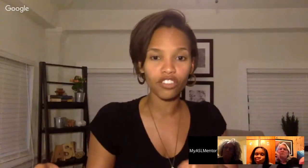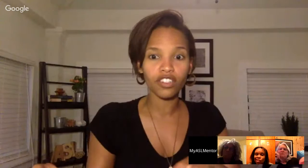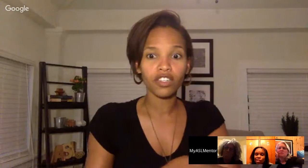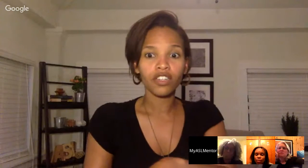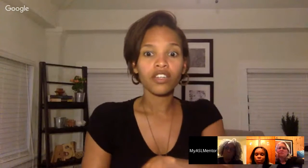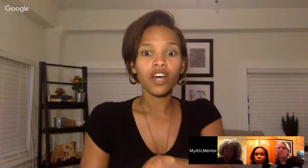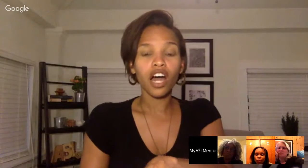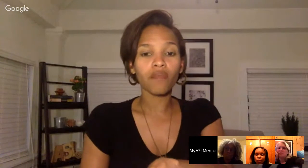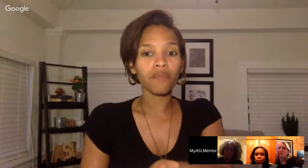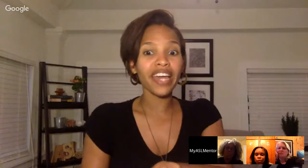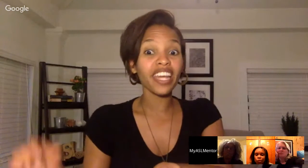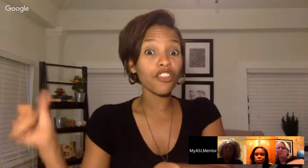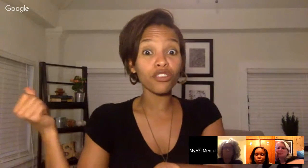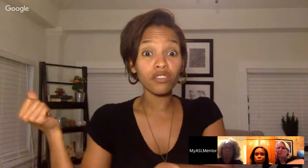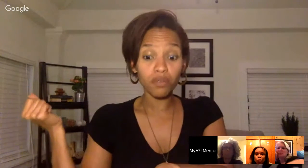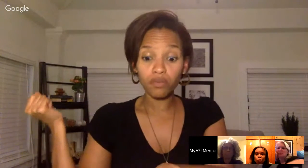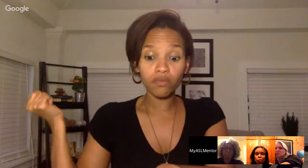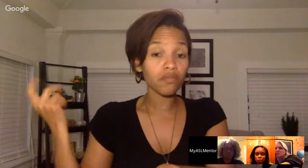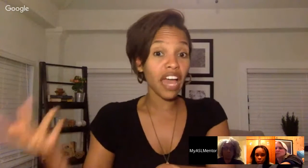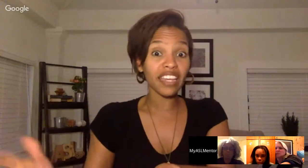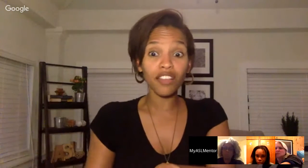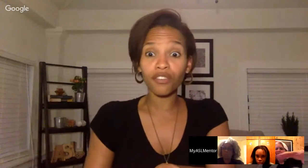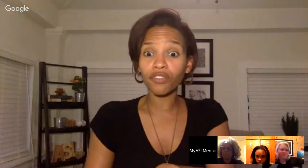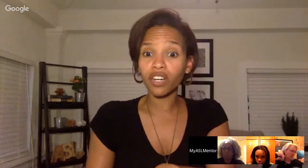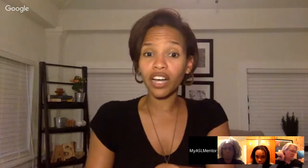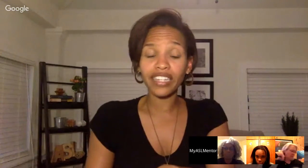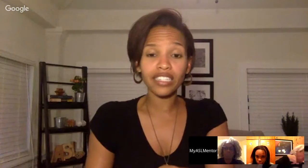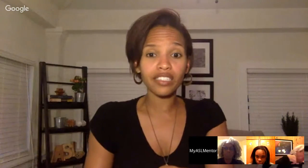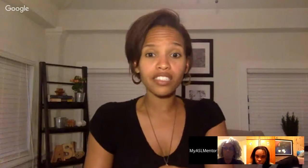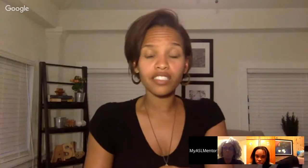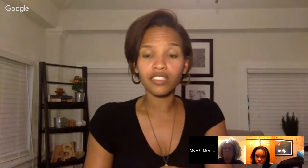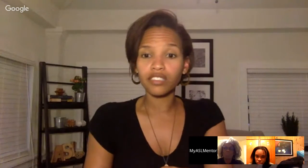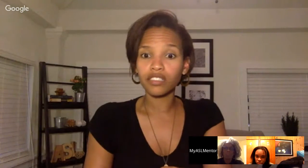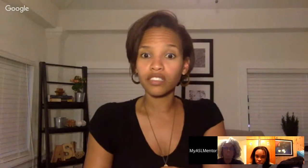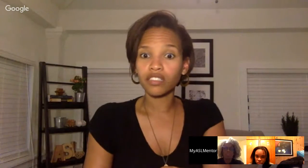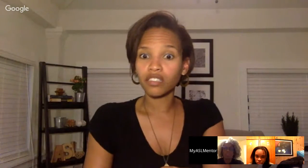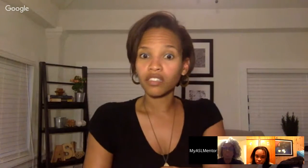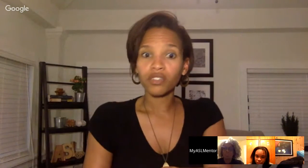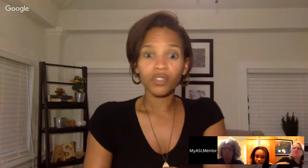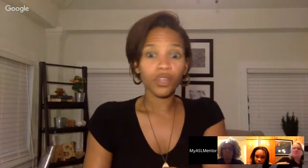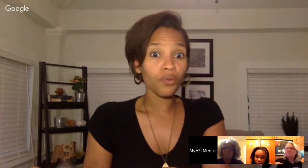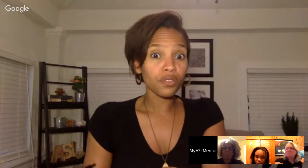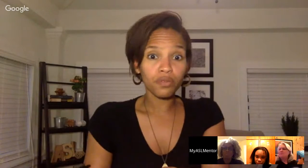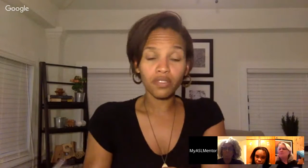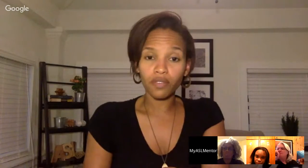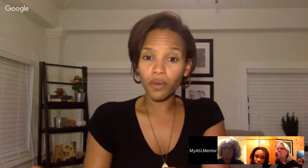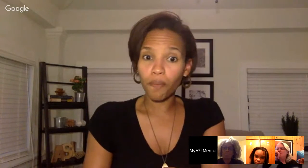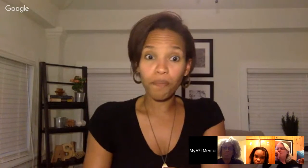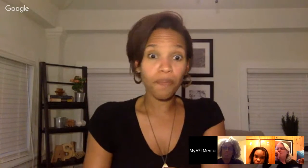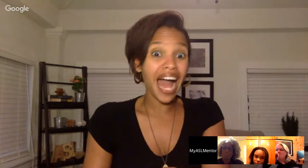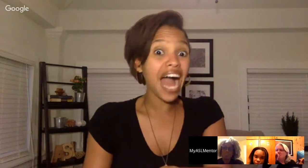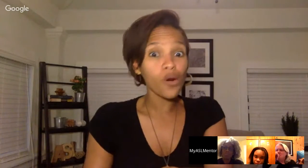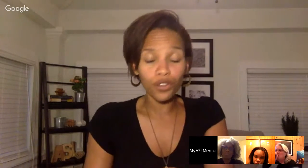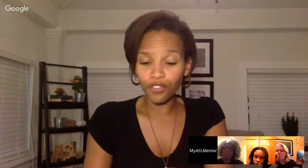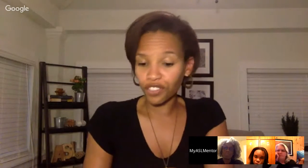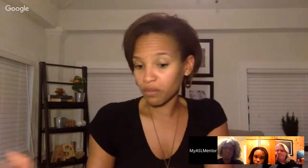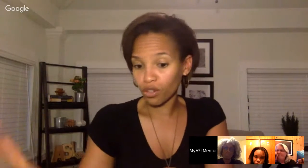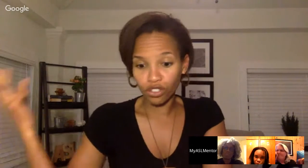intonation. Any other ideas? It was powerfully